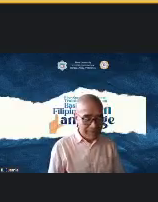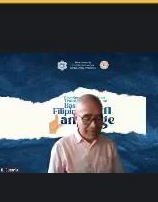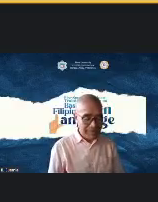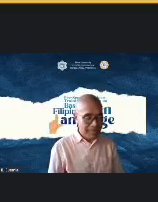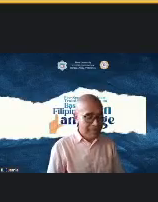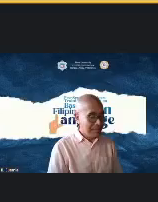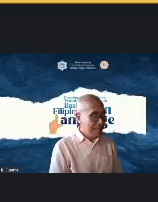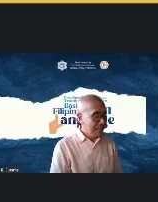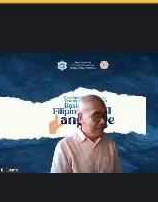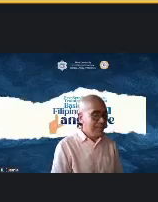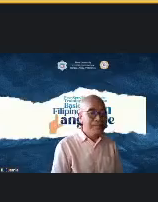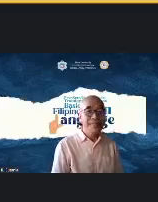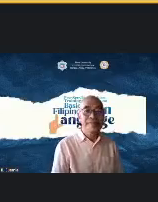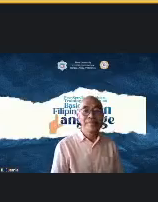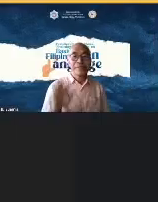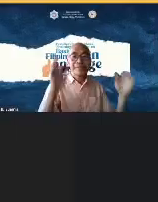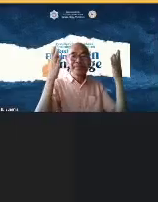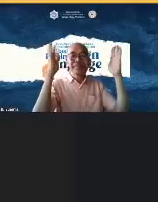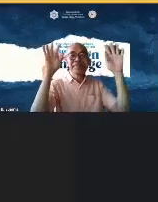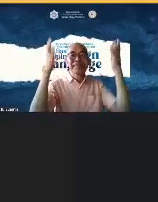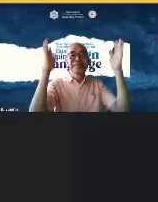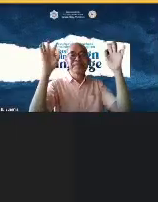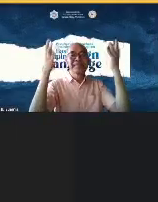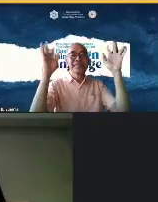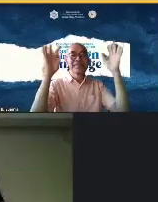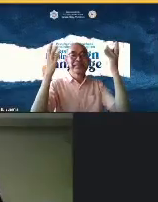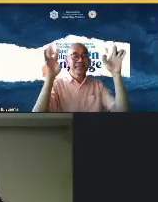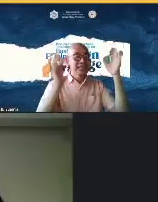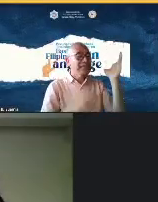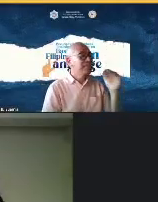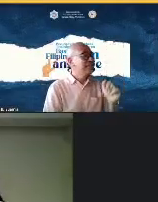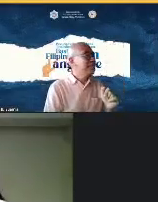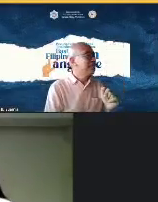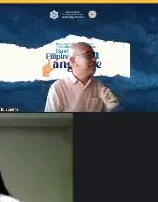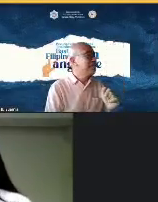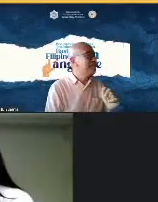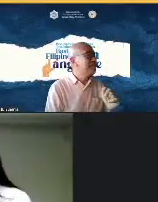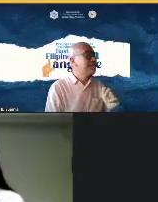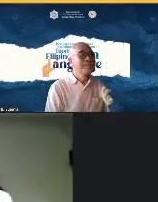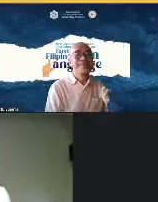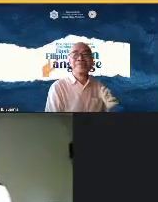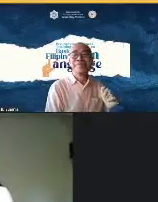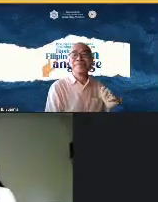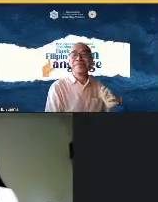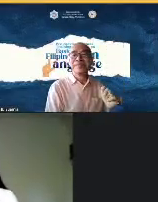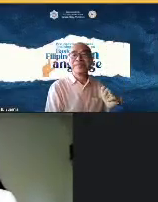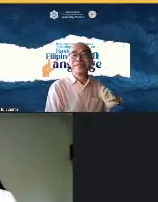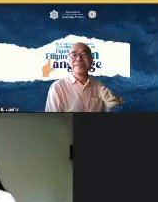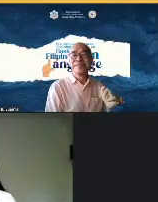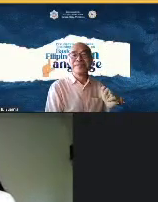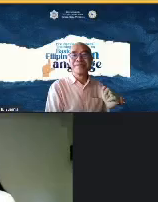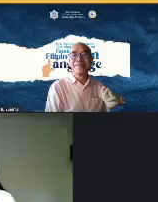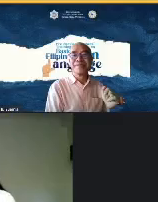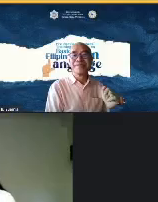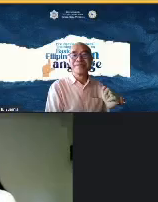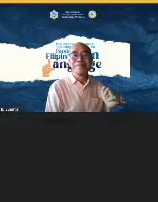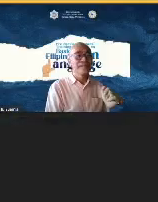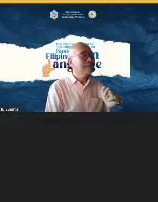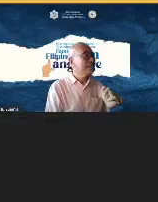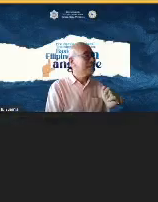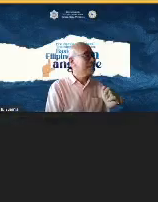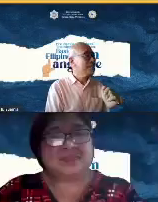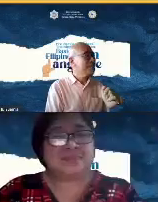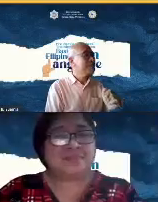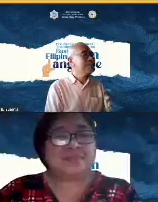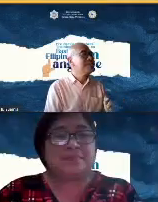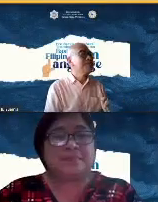very much for this opportunity. And let me end this 4 sessions by the saying from